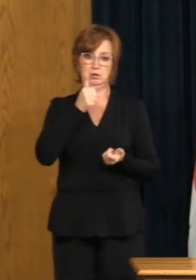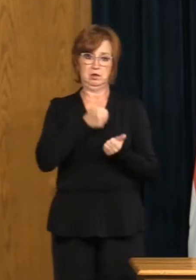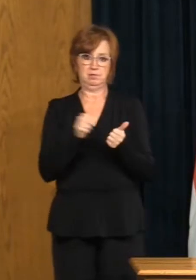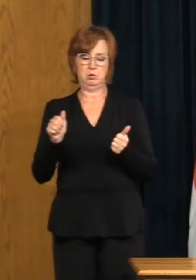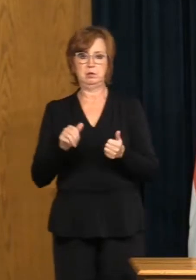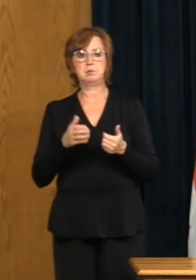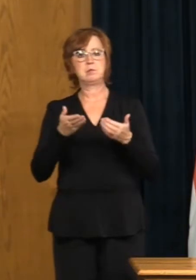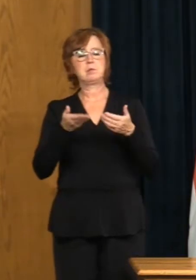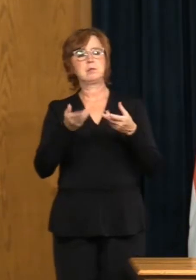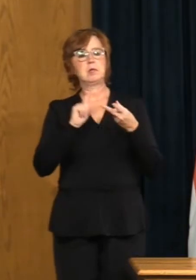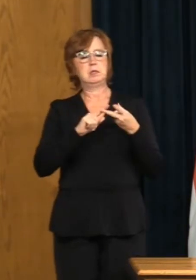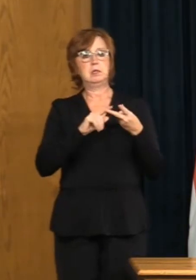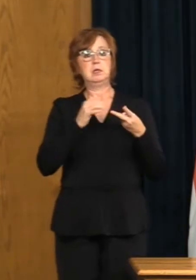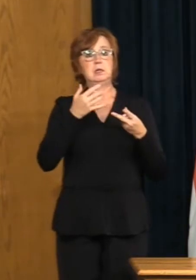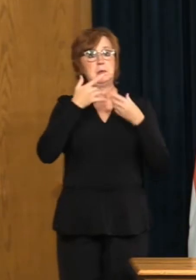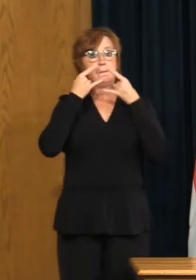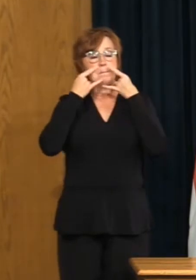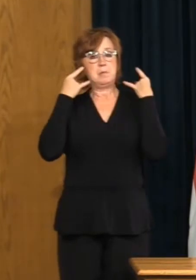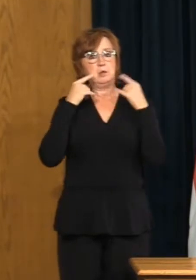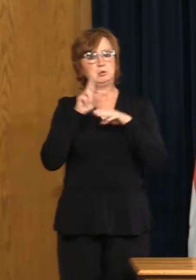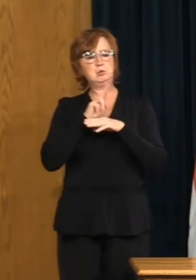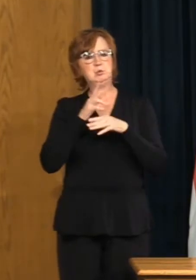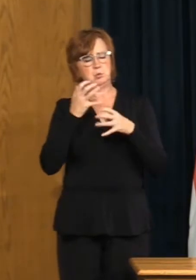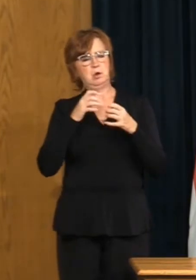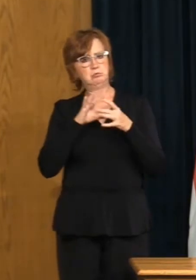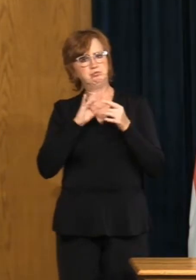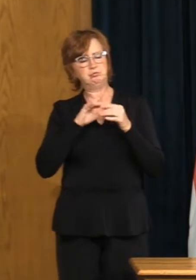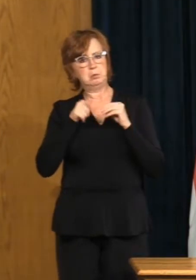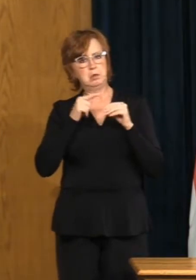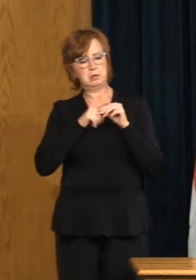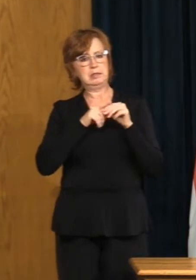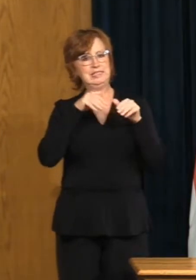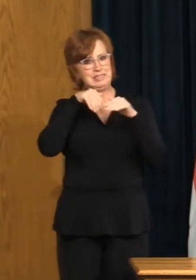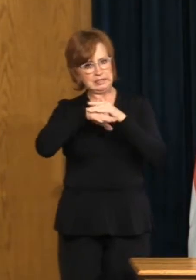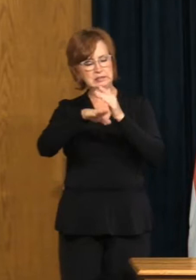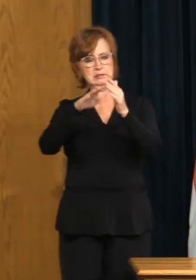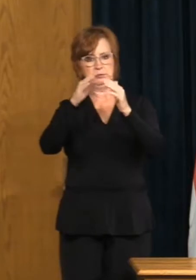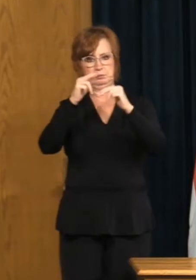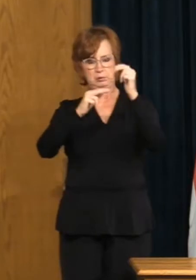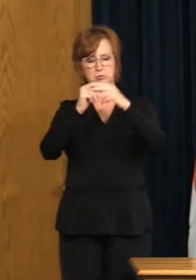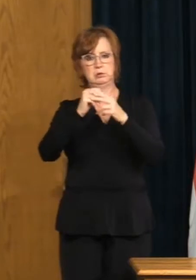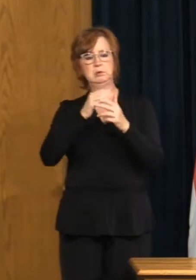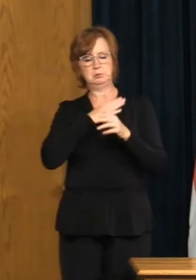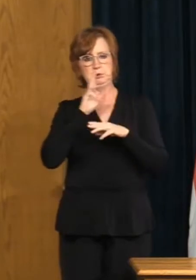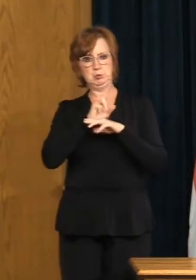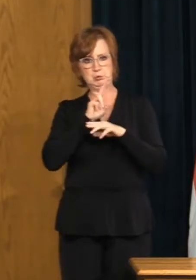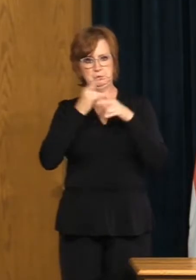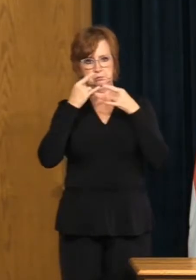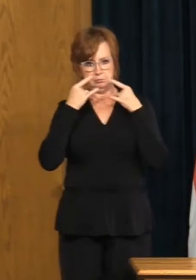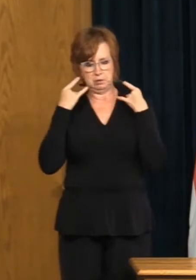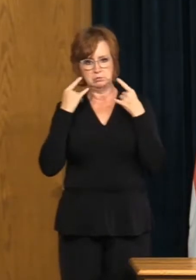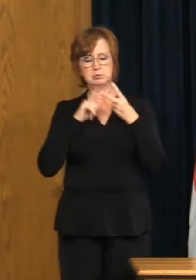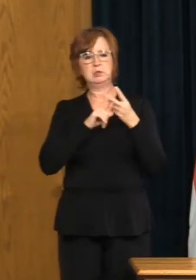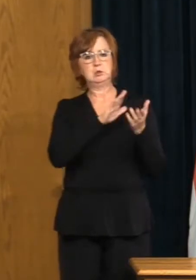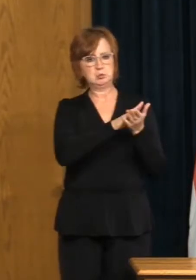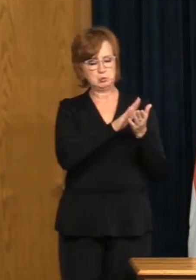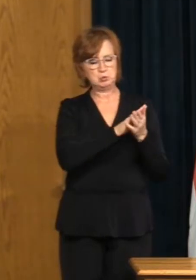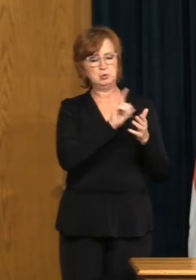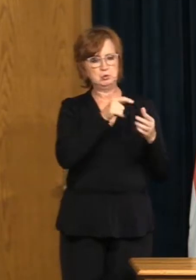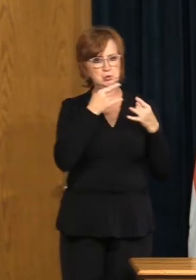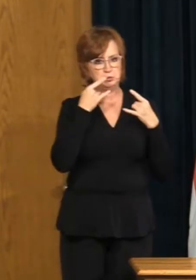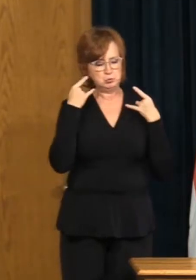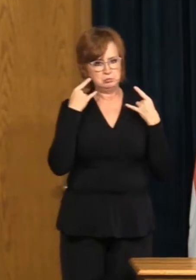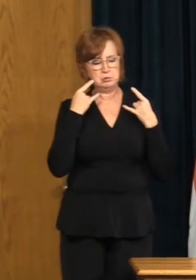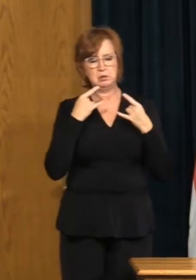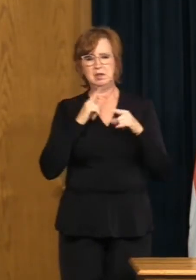in general, whenever we are indoor, and also where required in schools, is an important layer of protection, and one of the many layers that we must continue